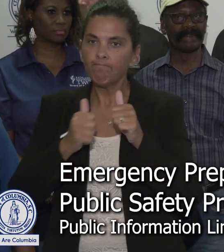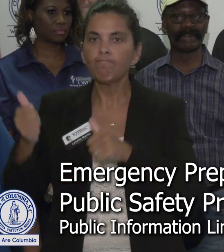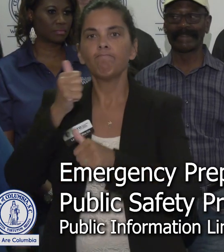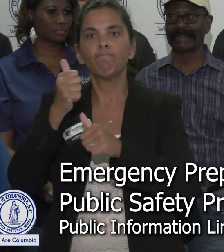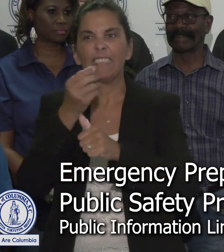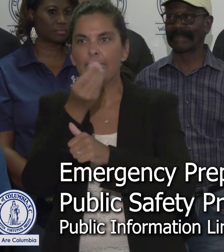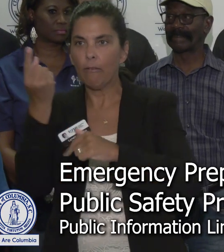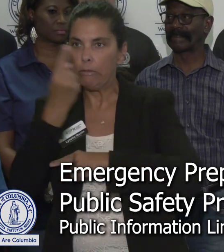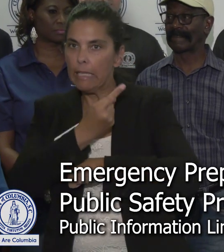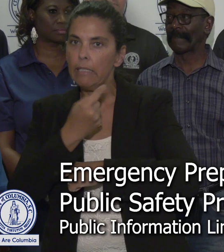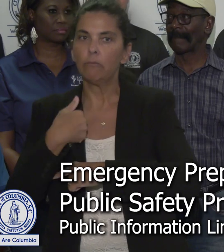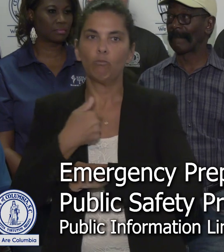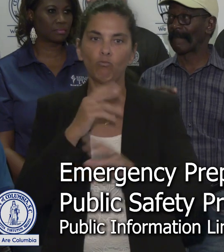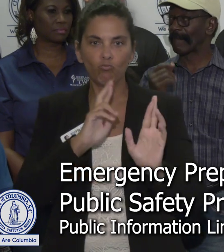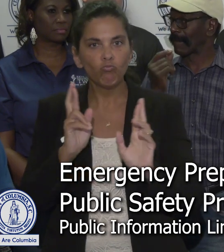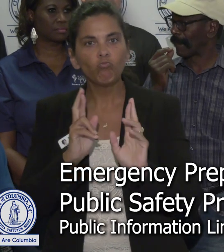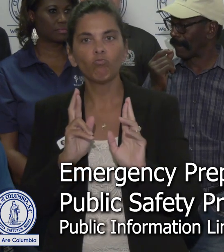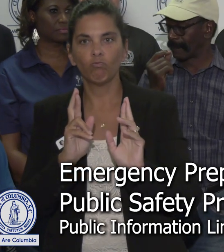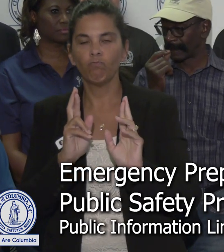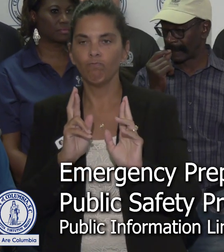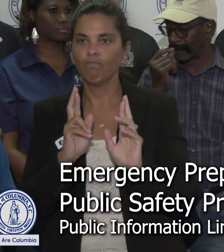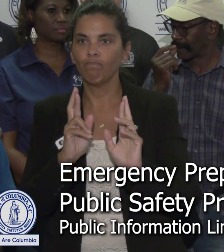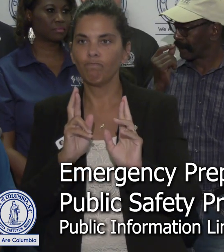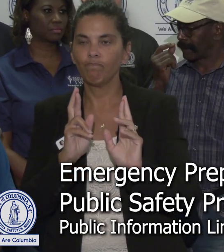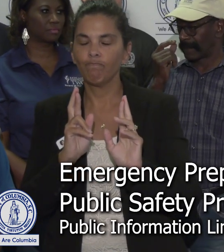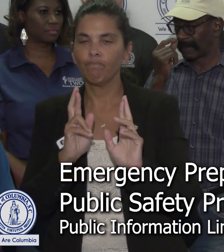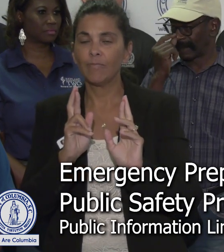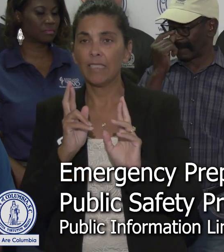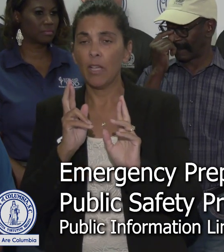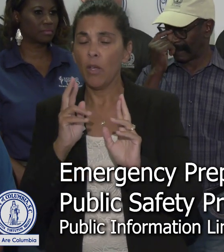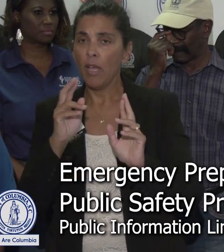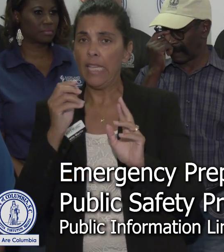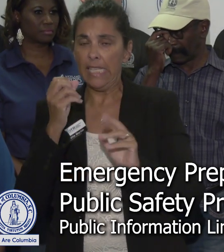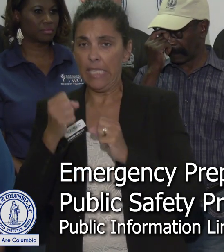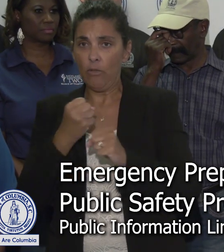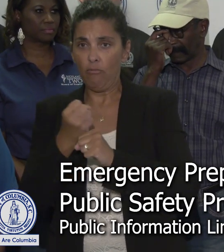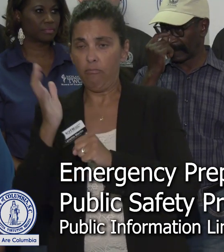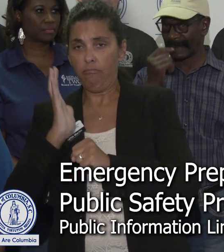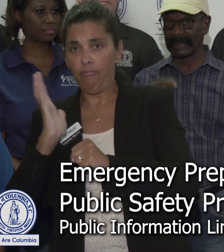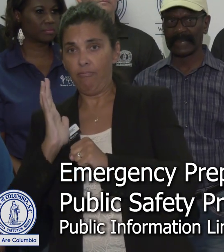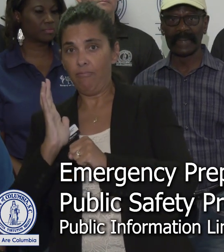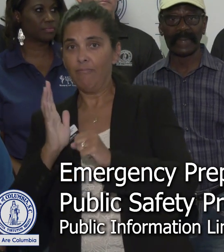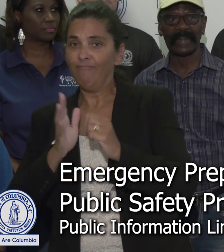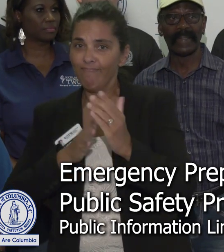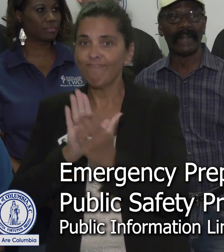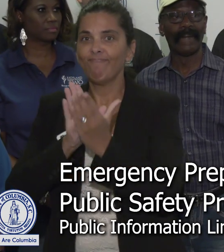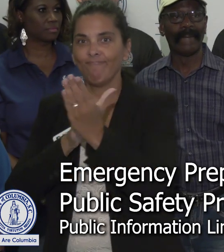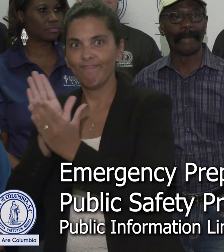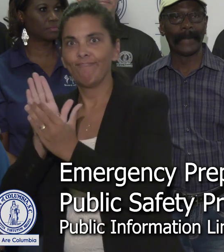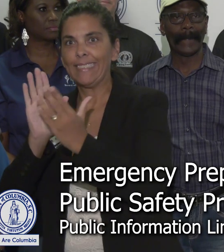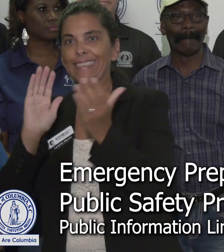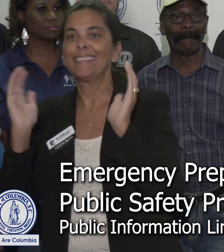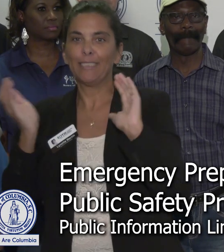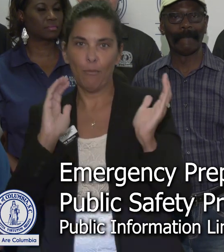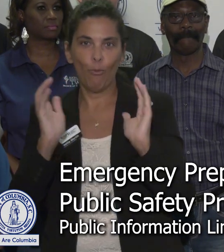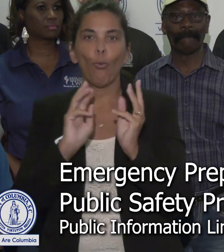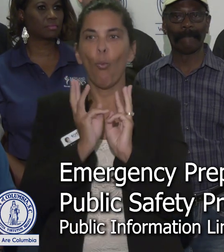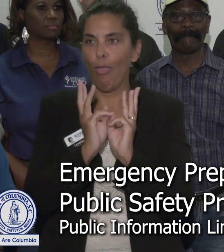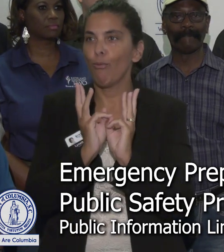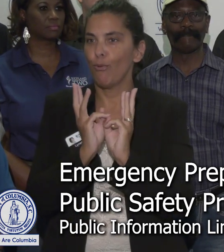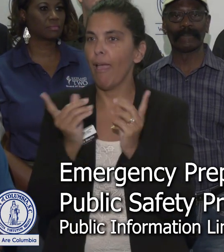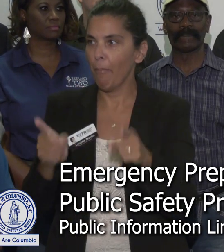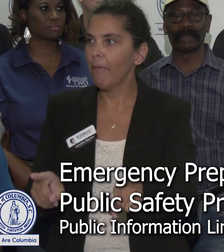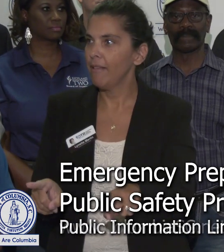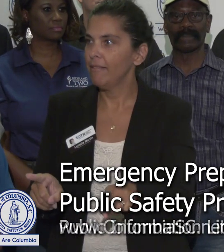and prepared. But as we've done in years past, when we unfortunately have faced similar weather events, we've